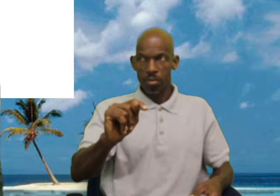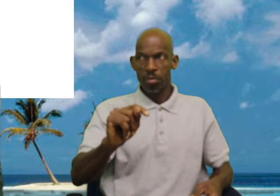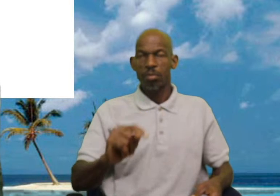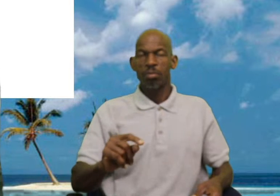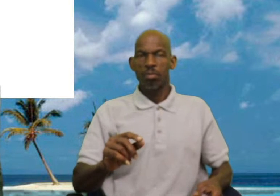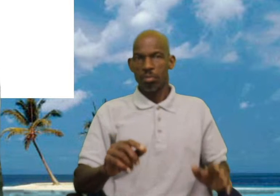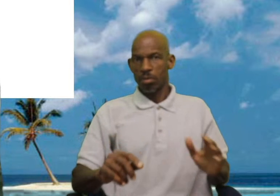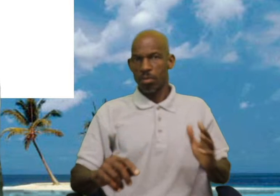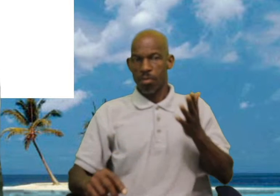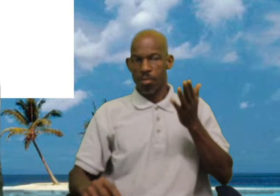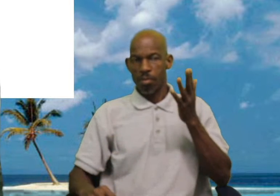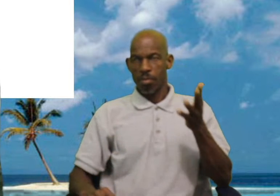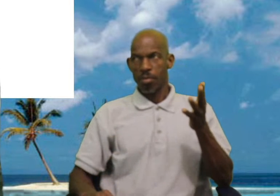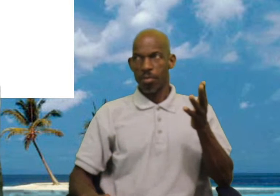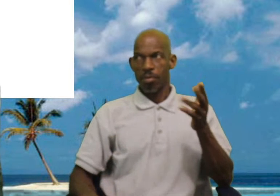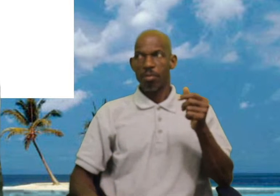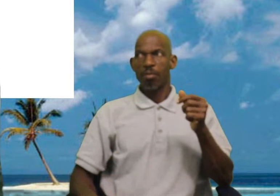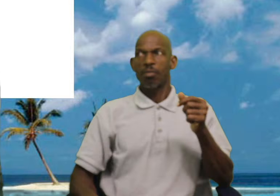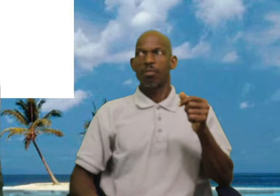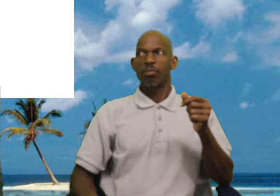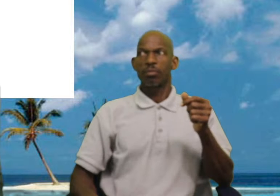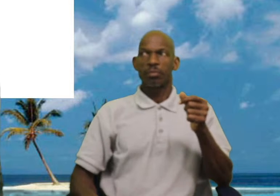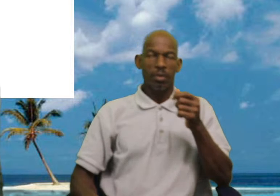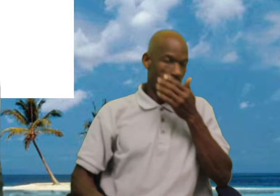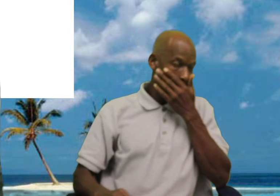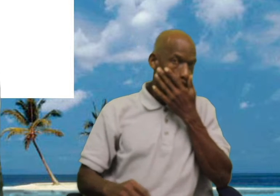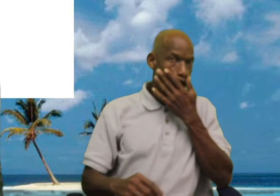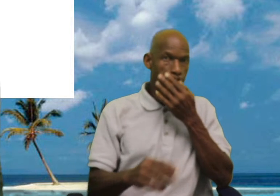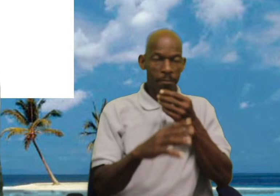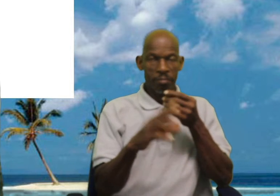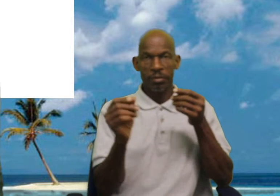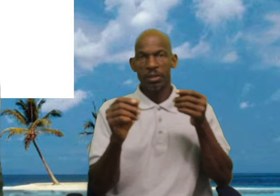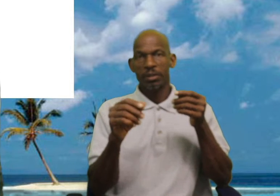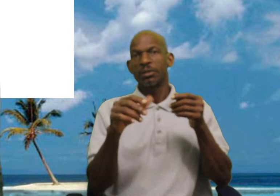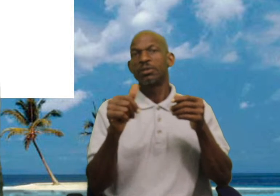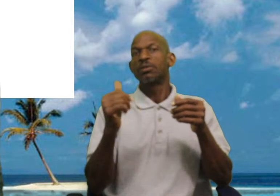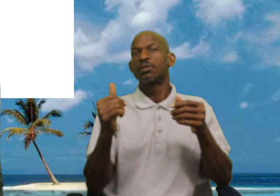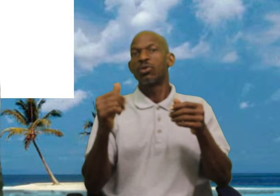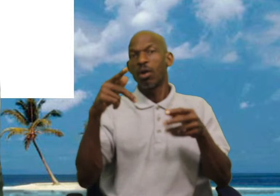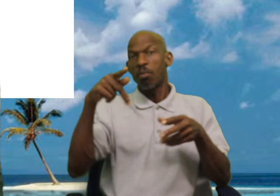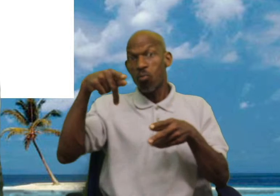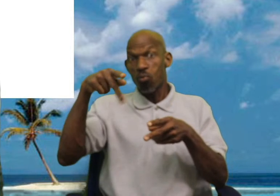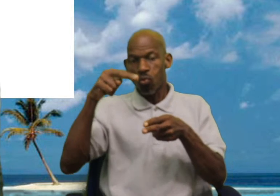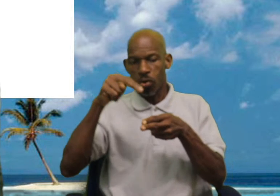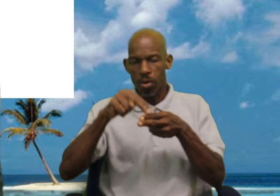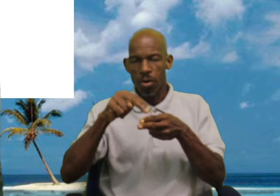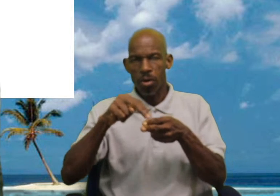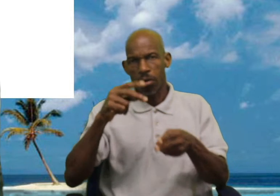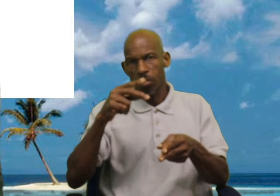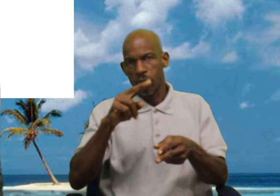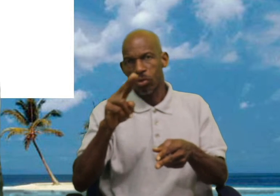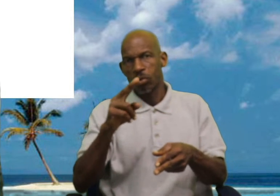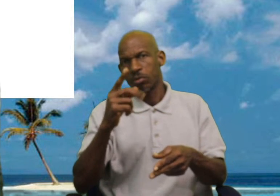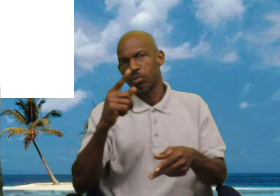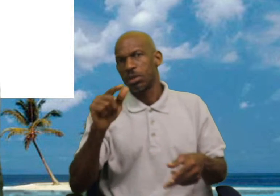and we are looking at the pronoun we're going to use instead of that subject.